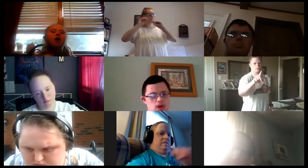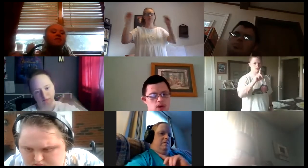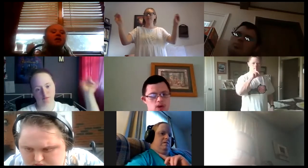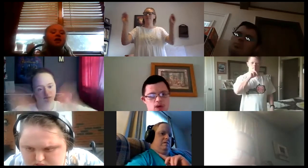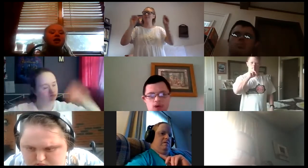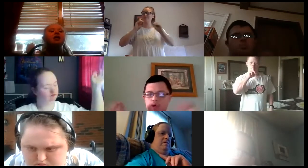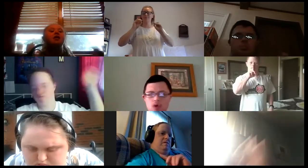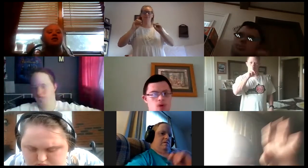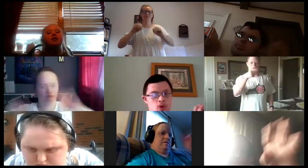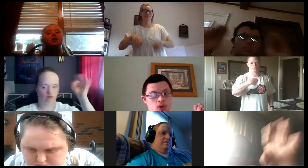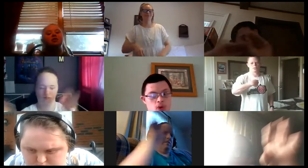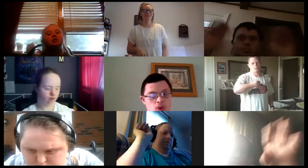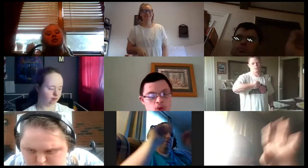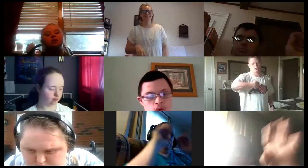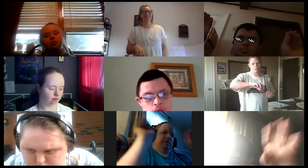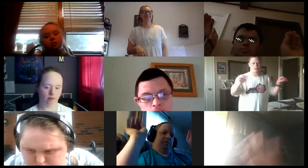nothing